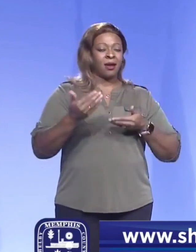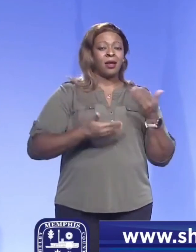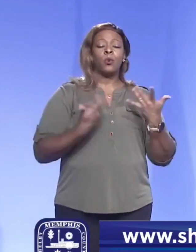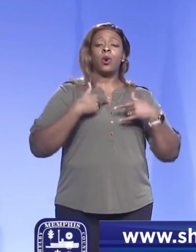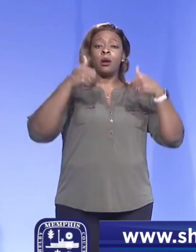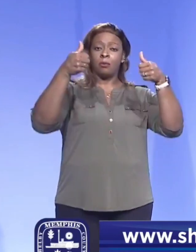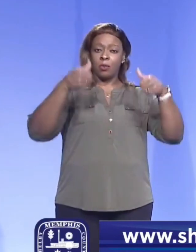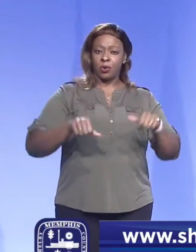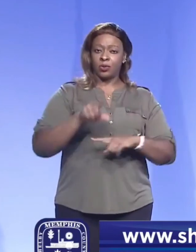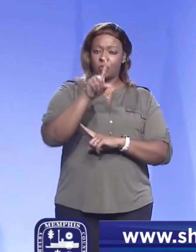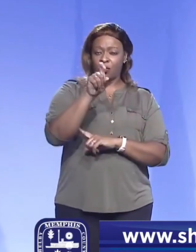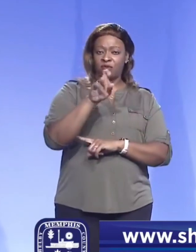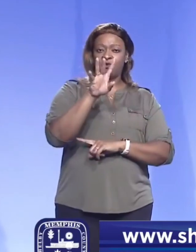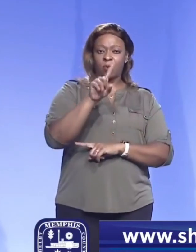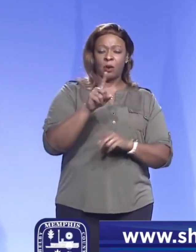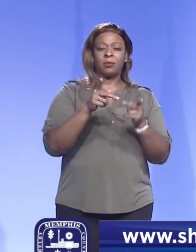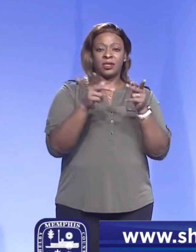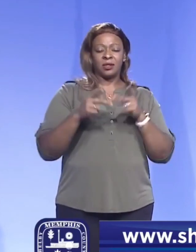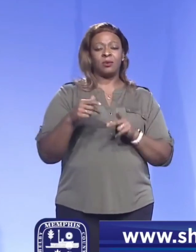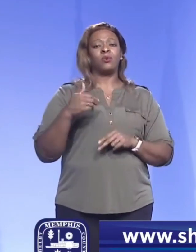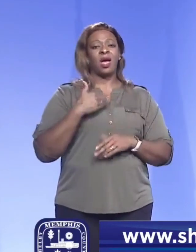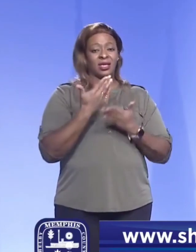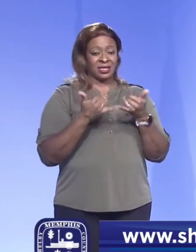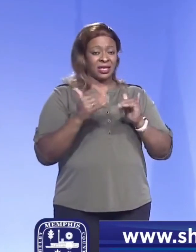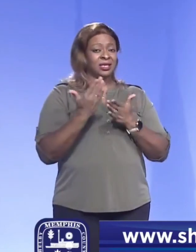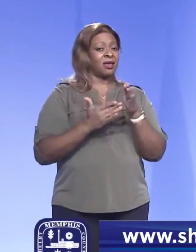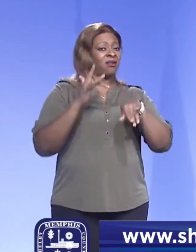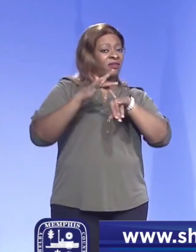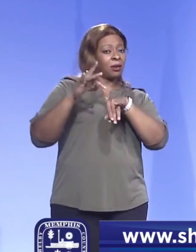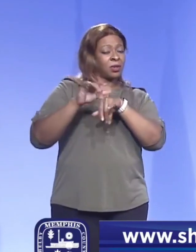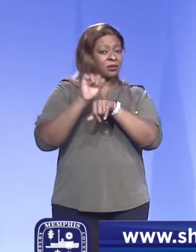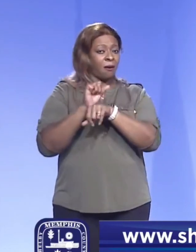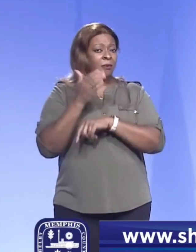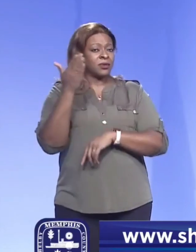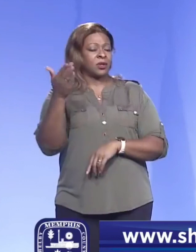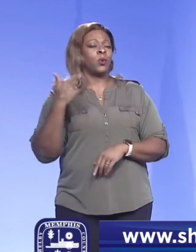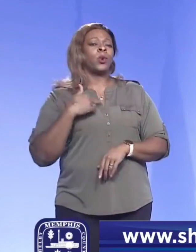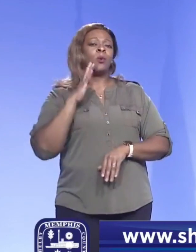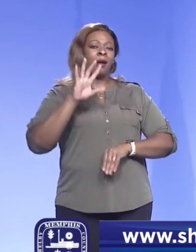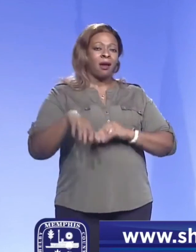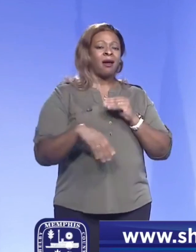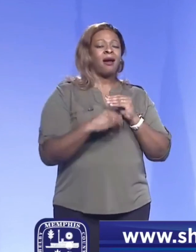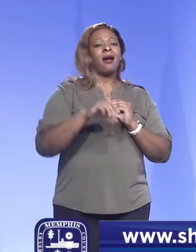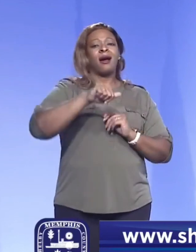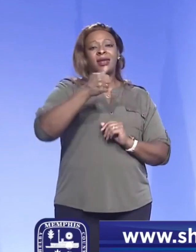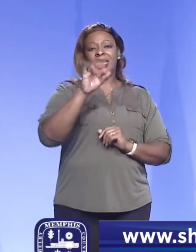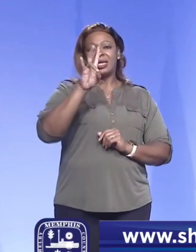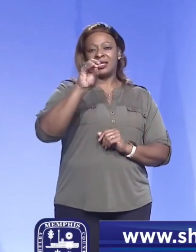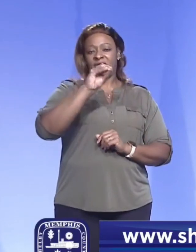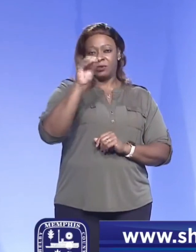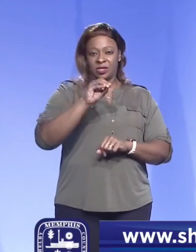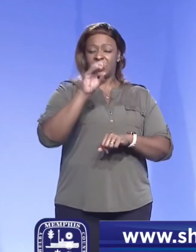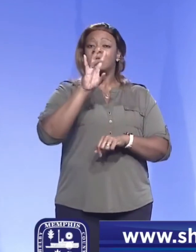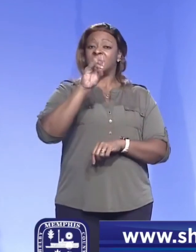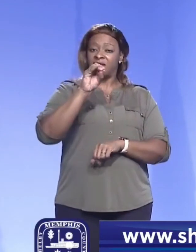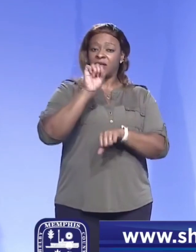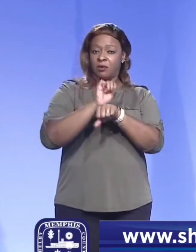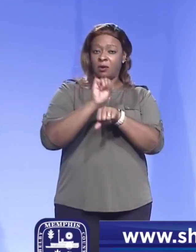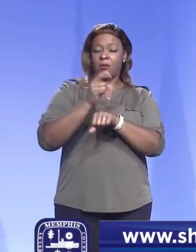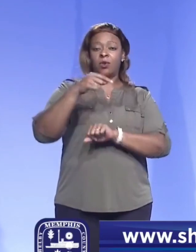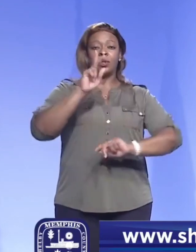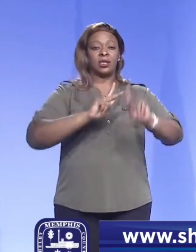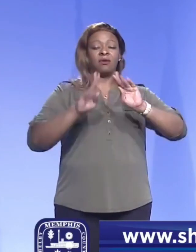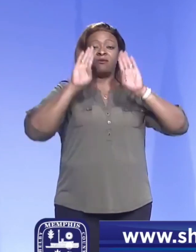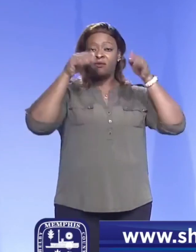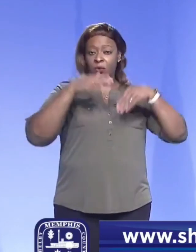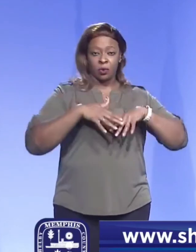posted 141 positions. We have some vacancies there, but we'll also be adding another 70 positions, and those individuals are